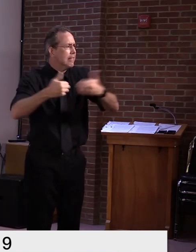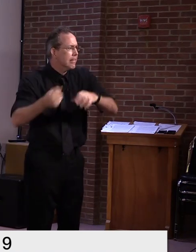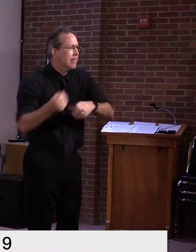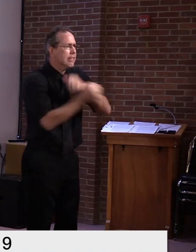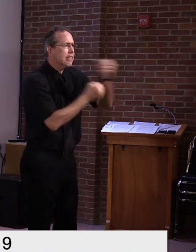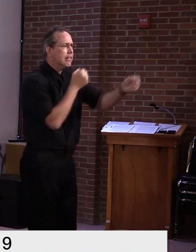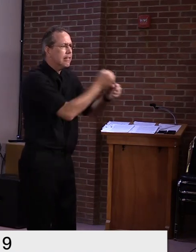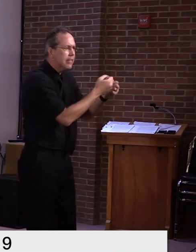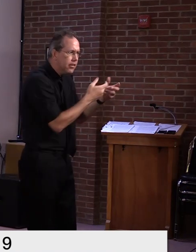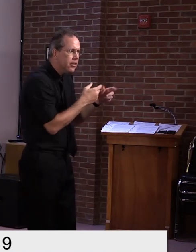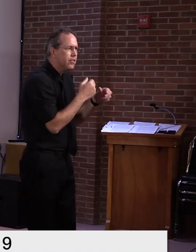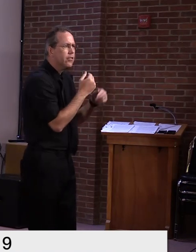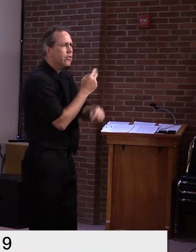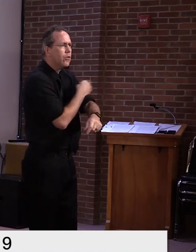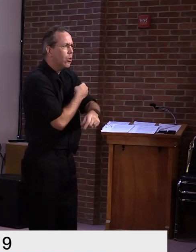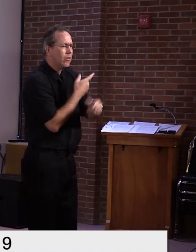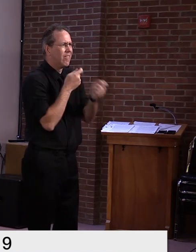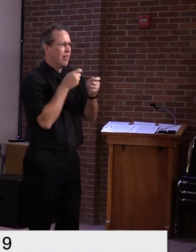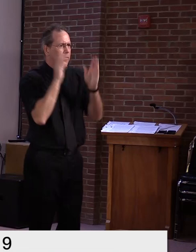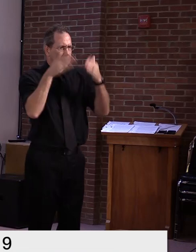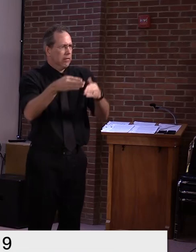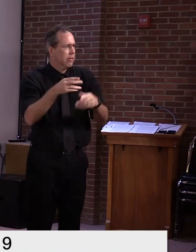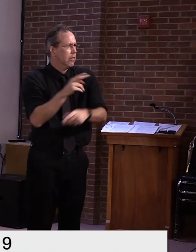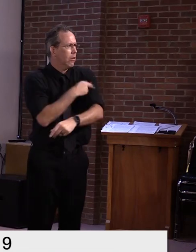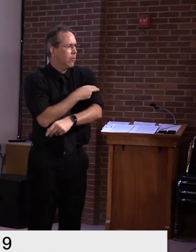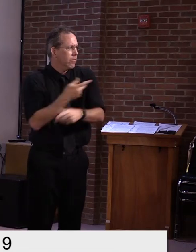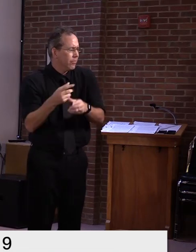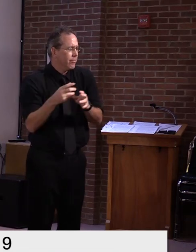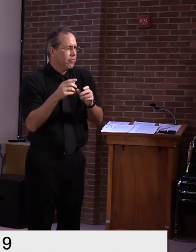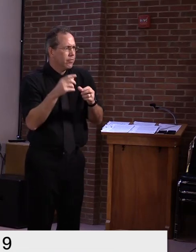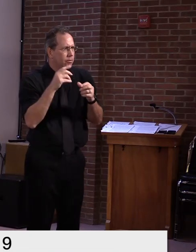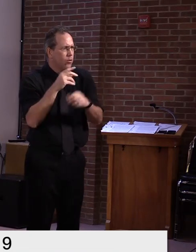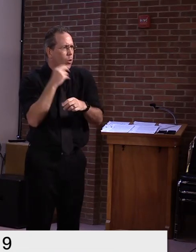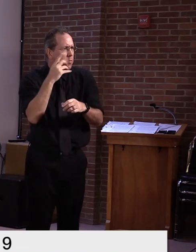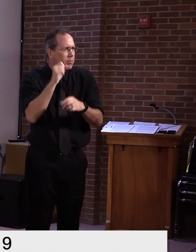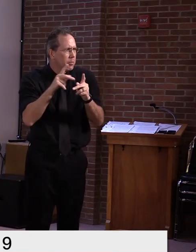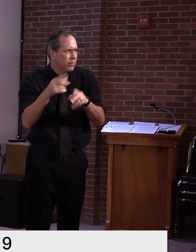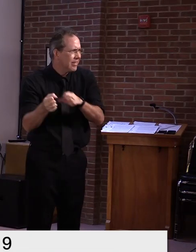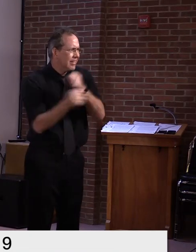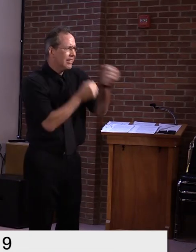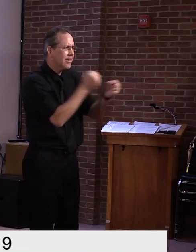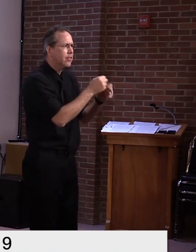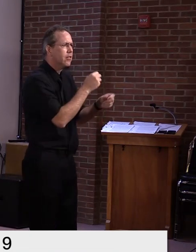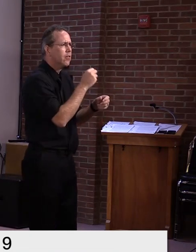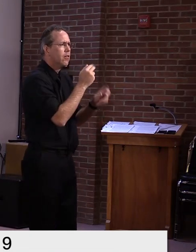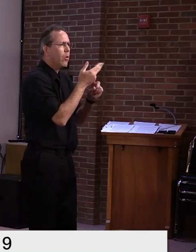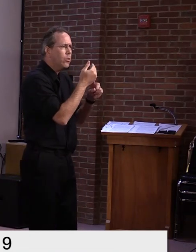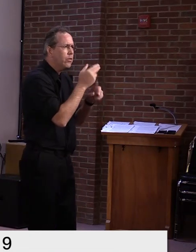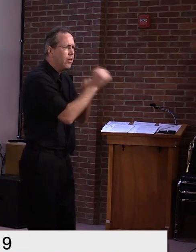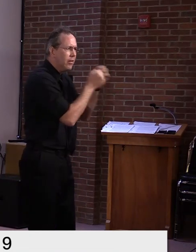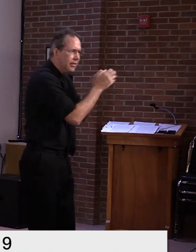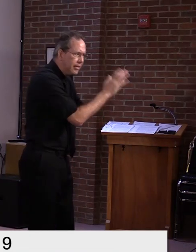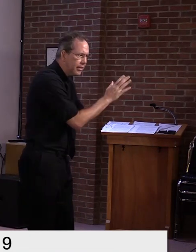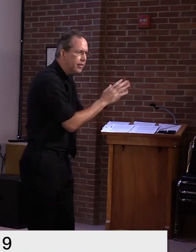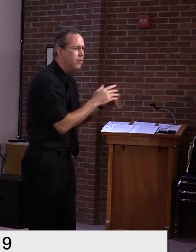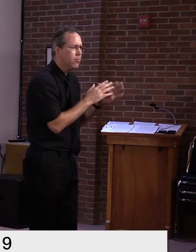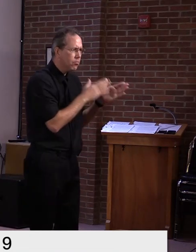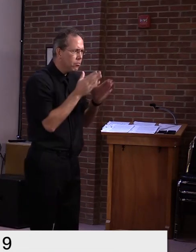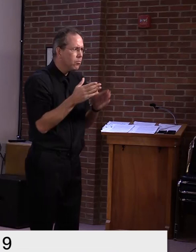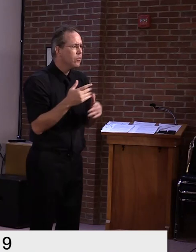people within the shelter system. As a consequence, we have, as a state,